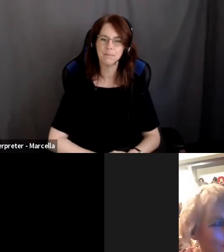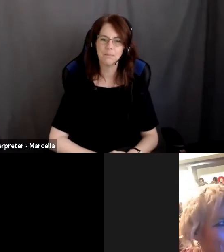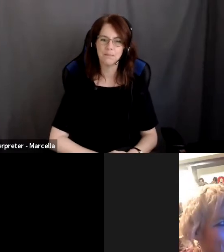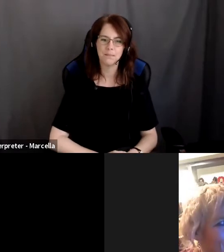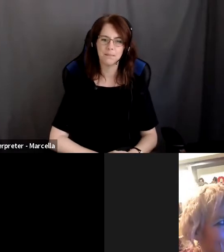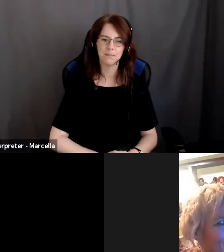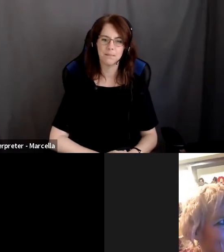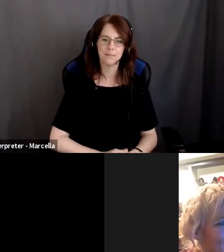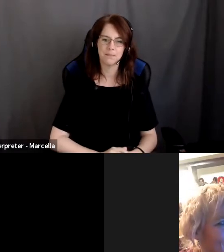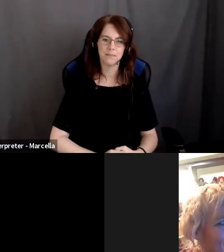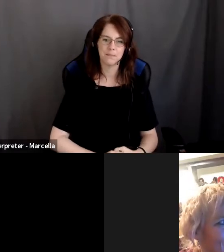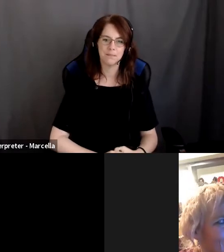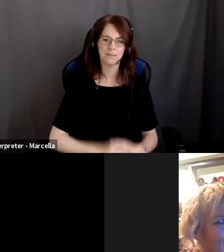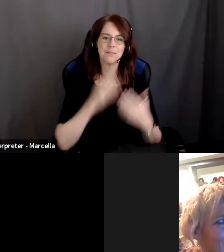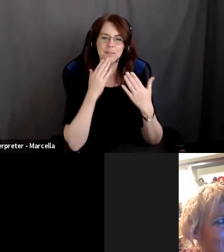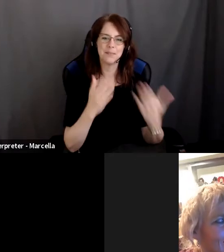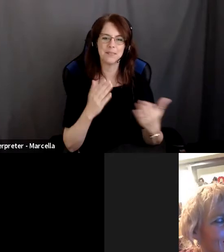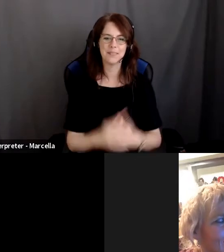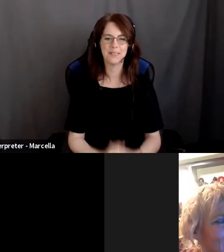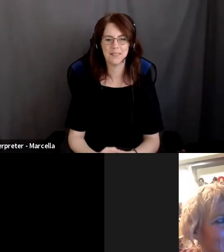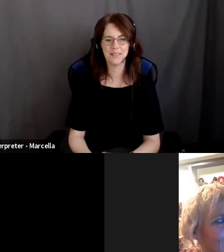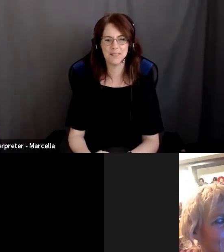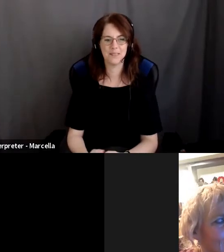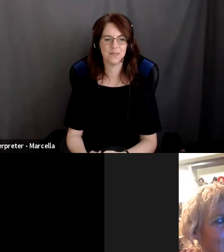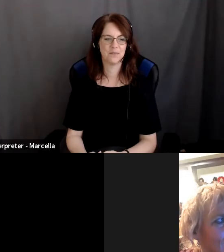Thank you. Thank you, Christina.